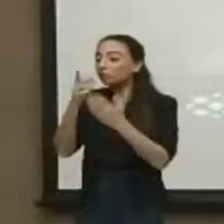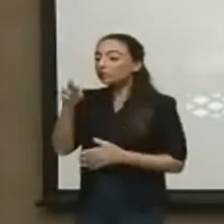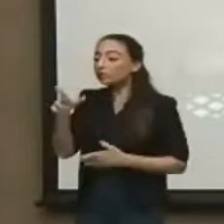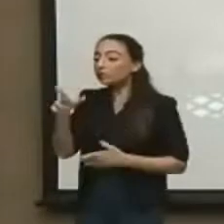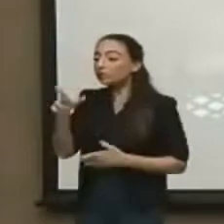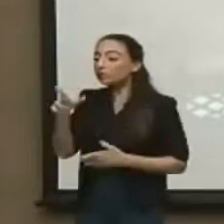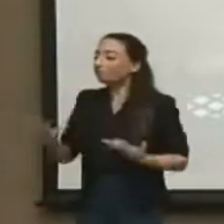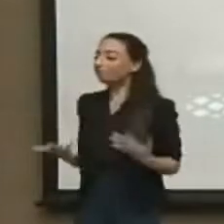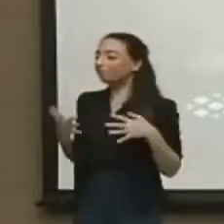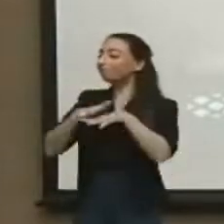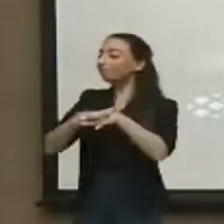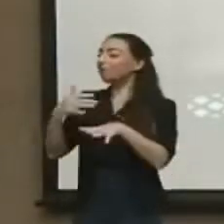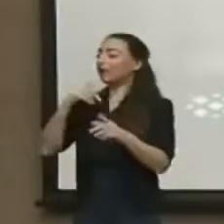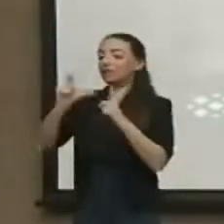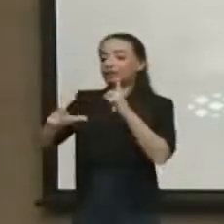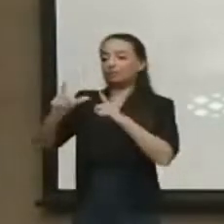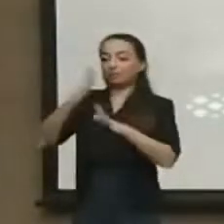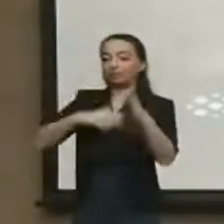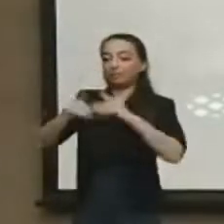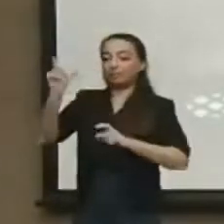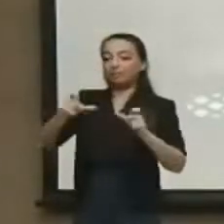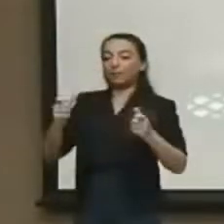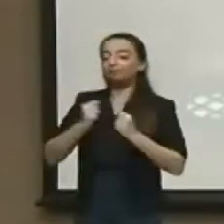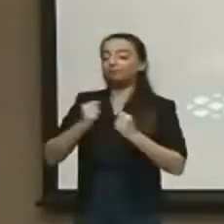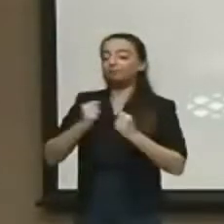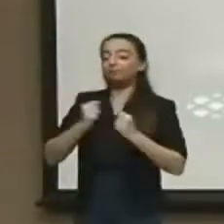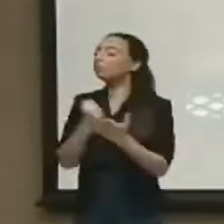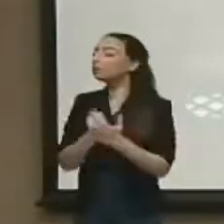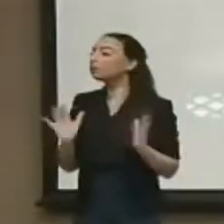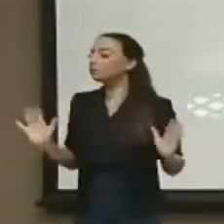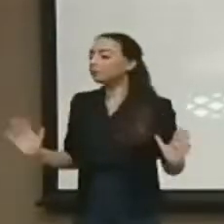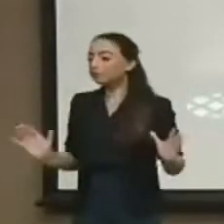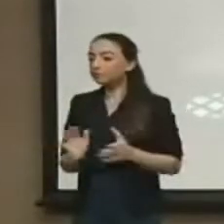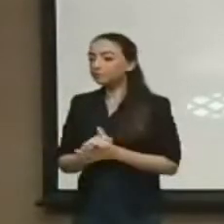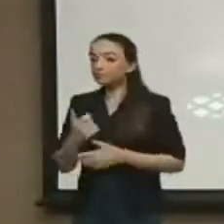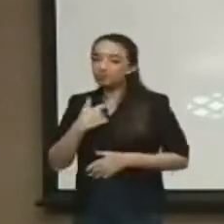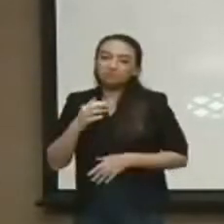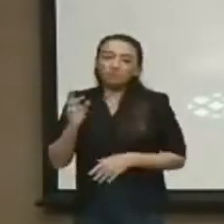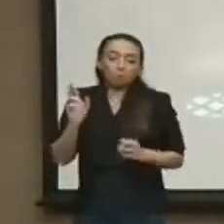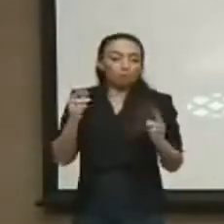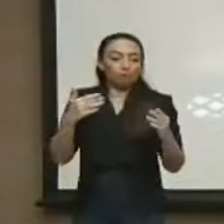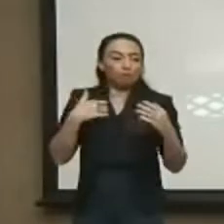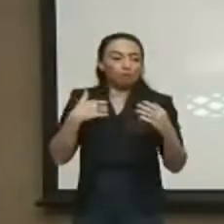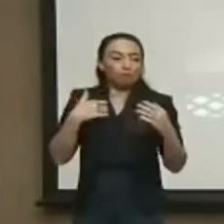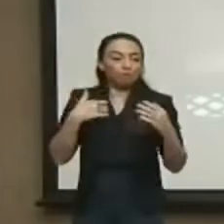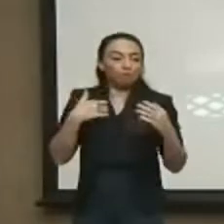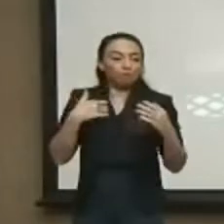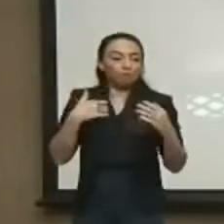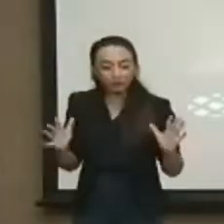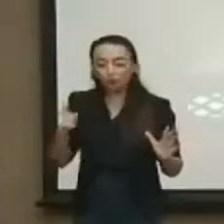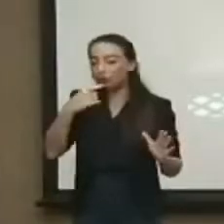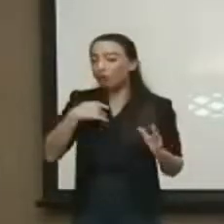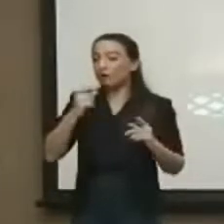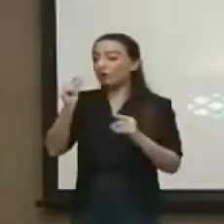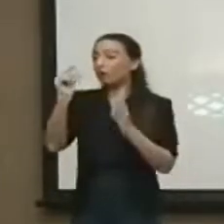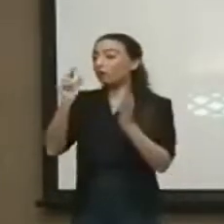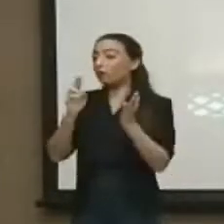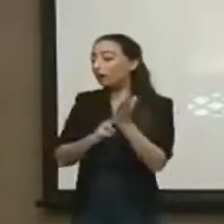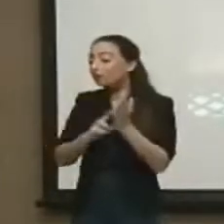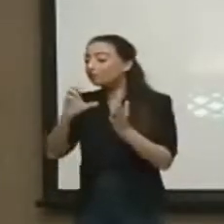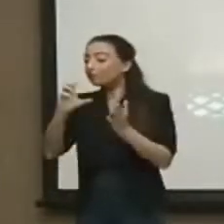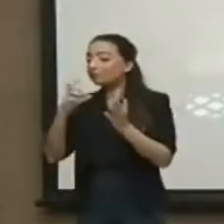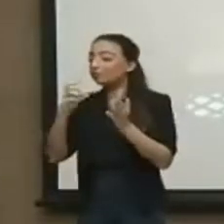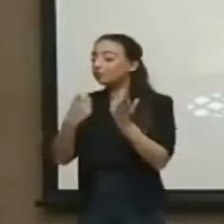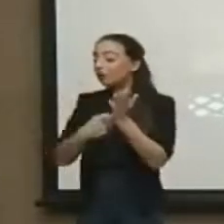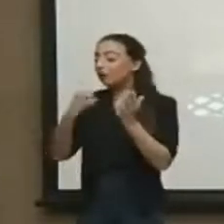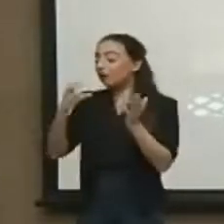about. So I hope I'm able to bring a little bit of what we as international organizations like to